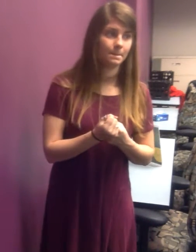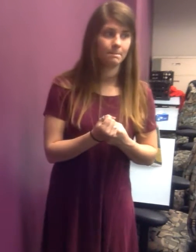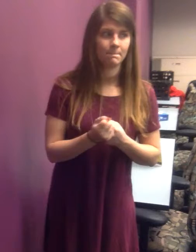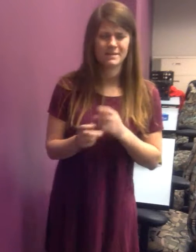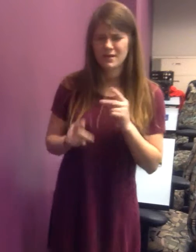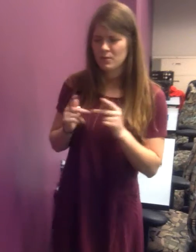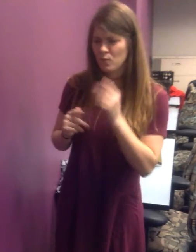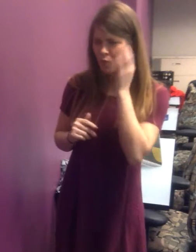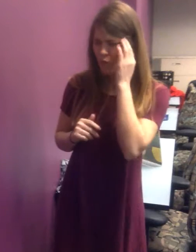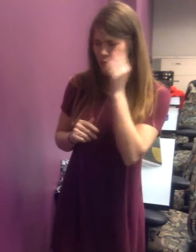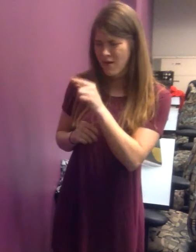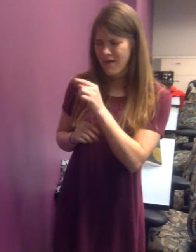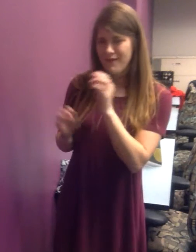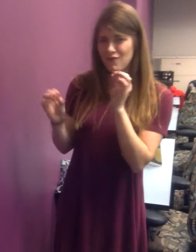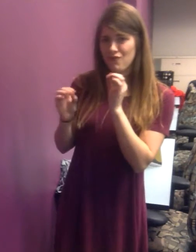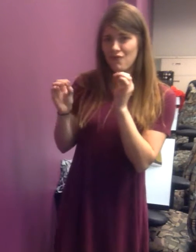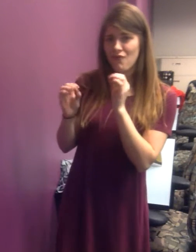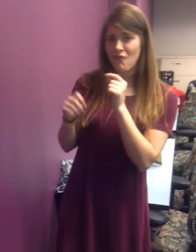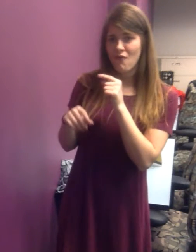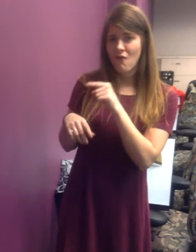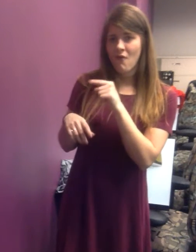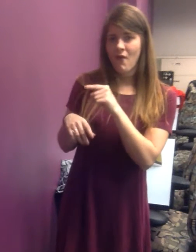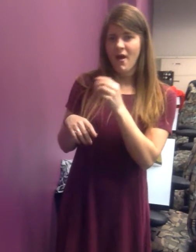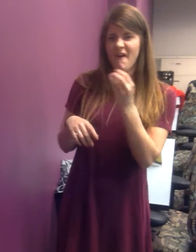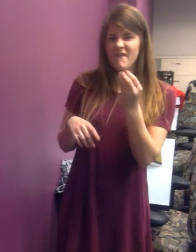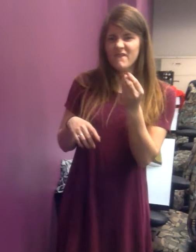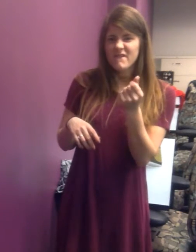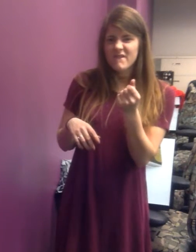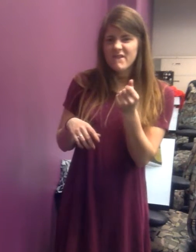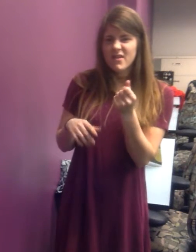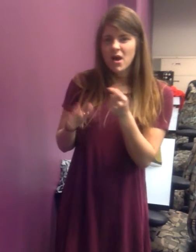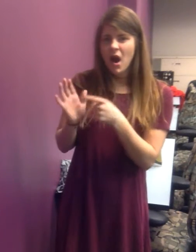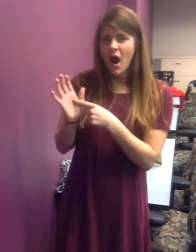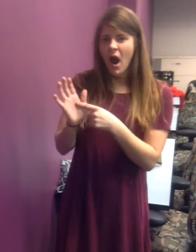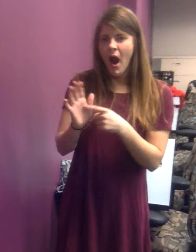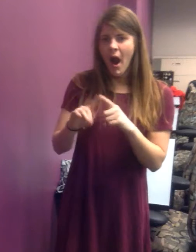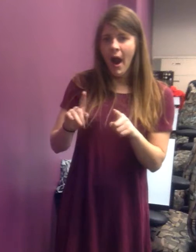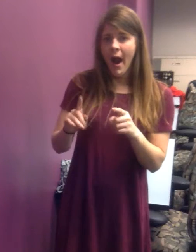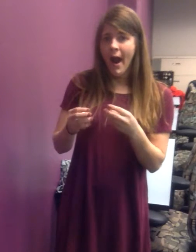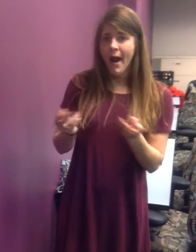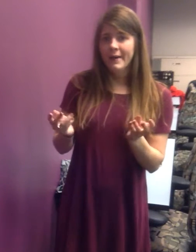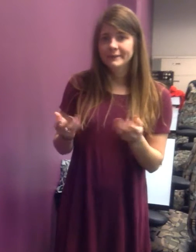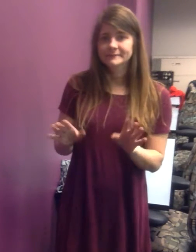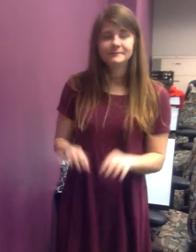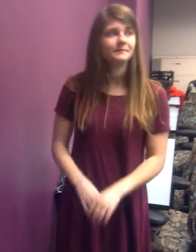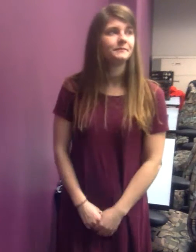Donors Trust supports limited government and free enterprise. With a promise of anonymity, their website says, for donors